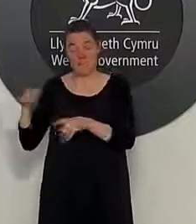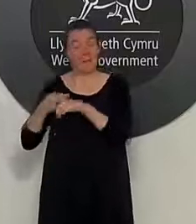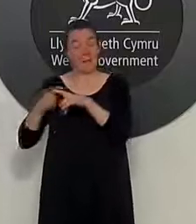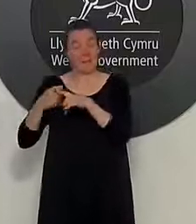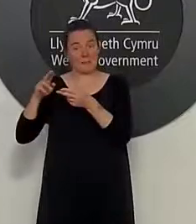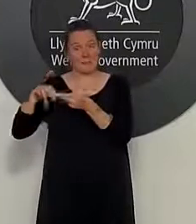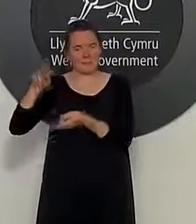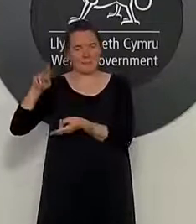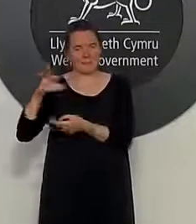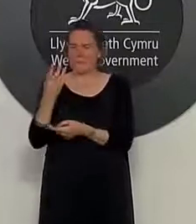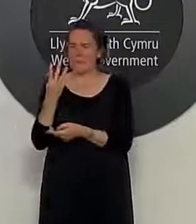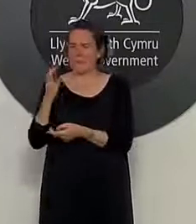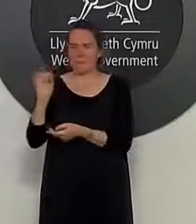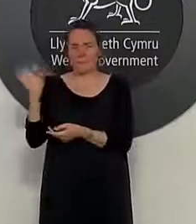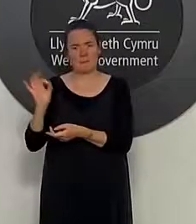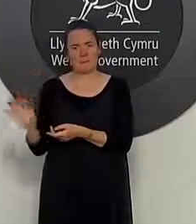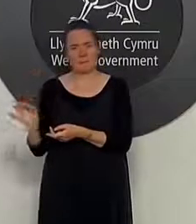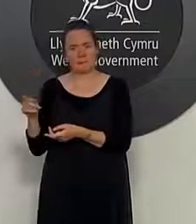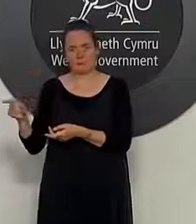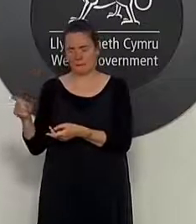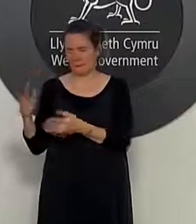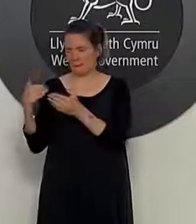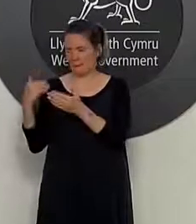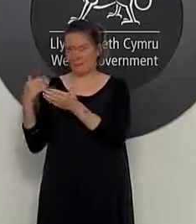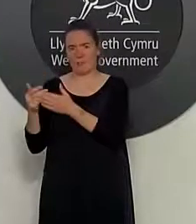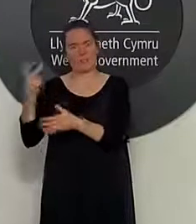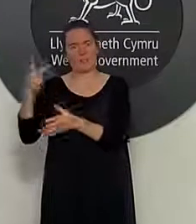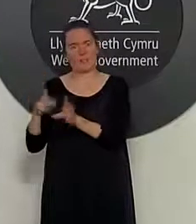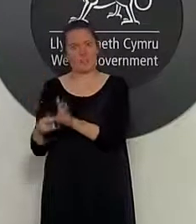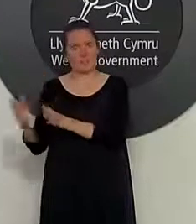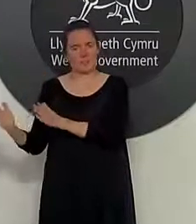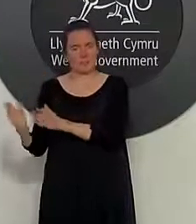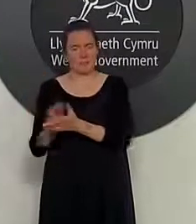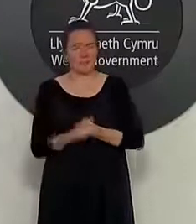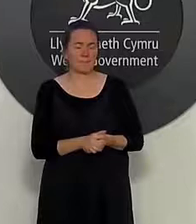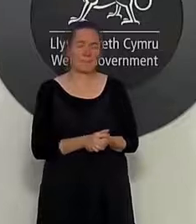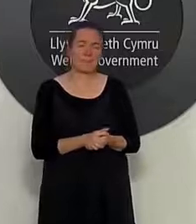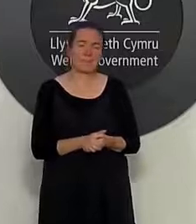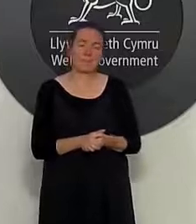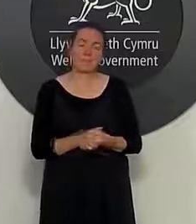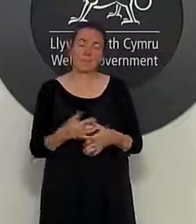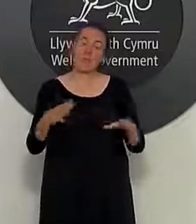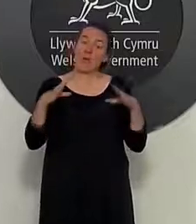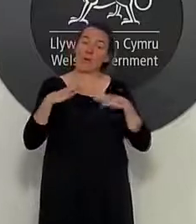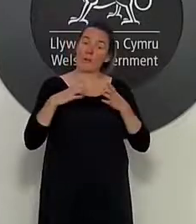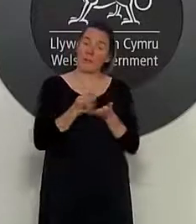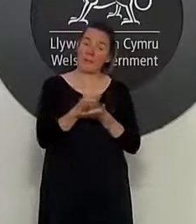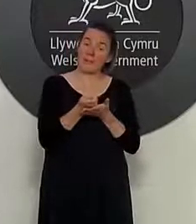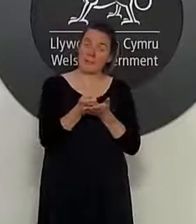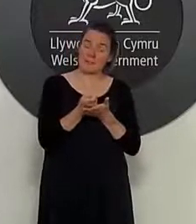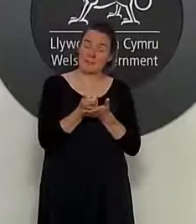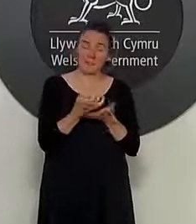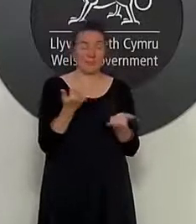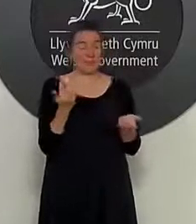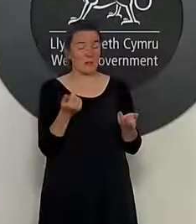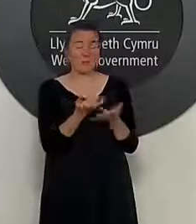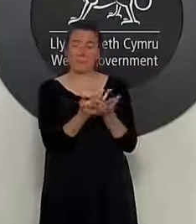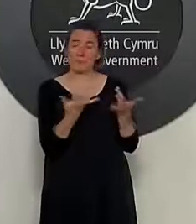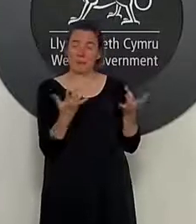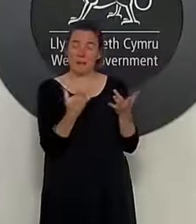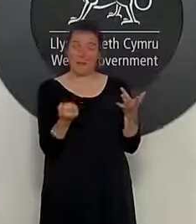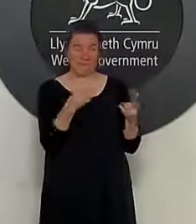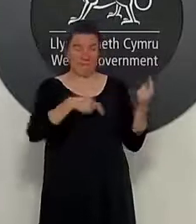in the 3 years to 2021. Holiday lets are commonplace in many of our residential areas. This